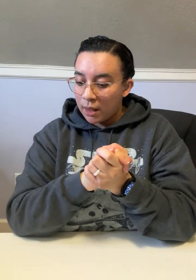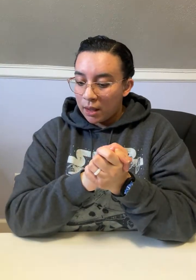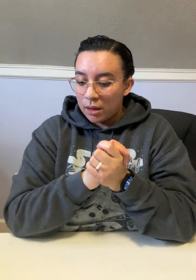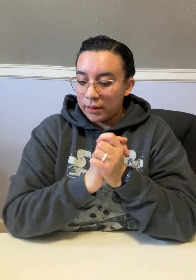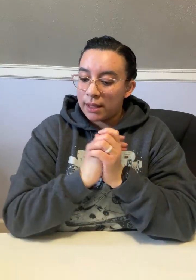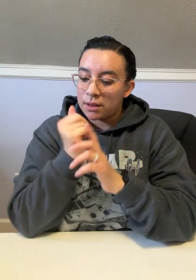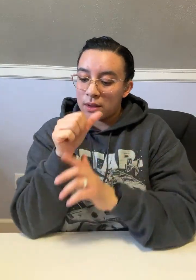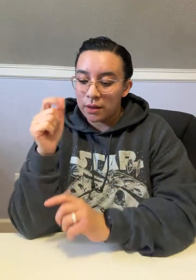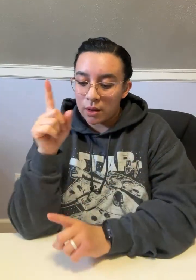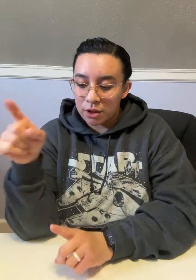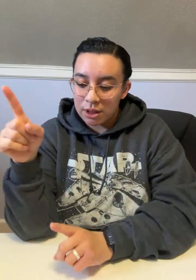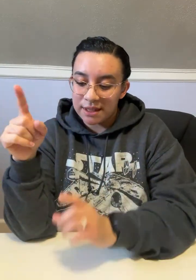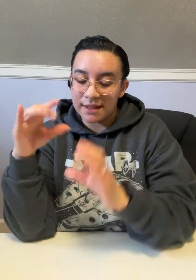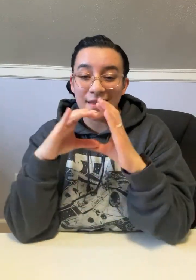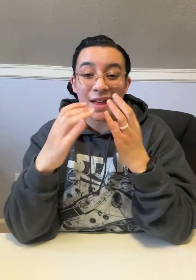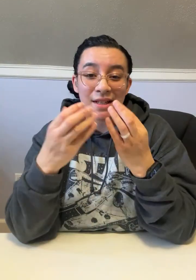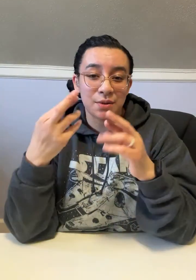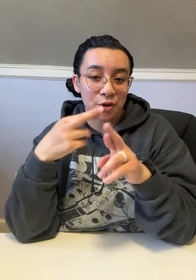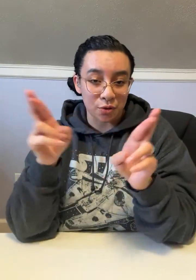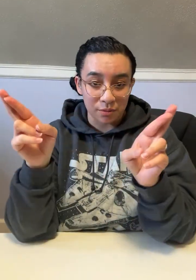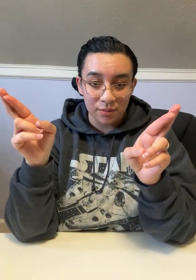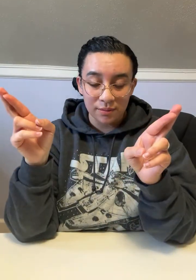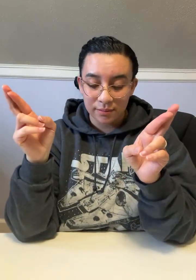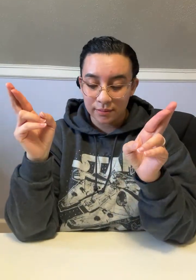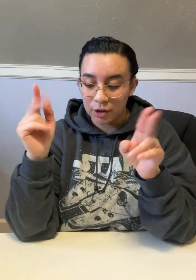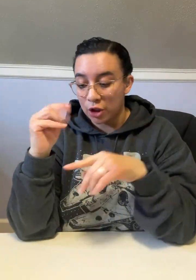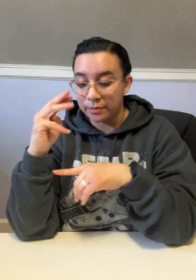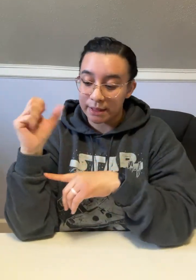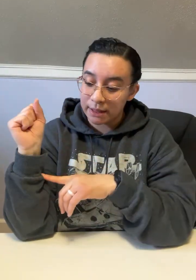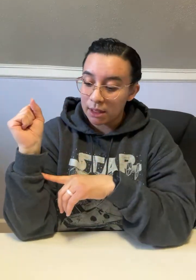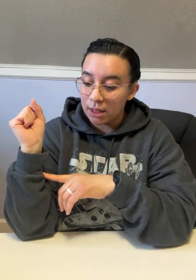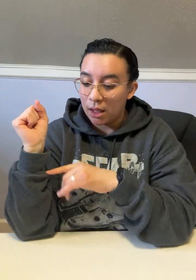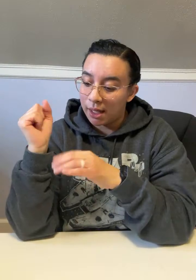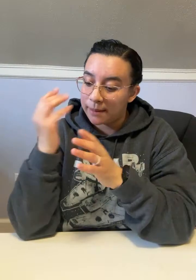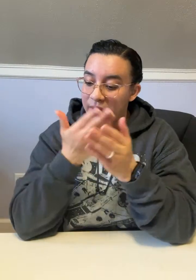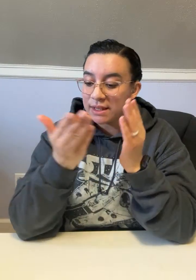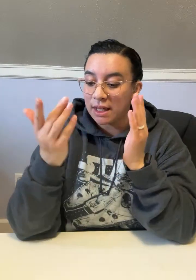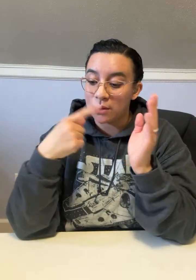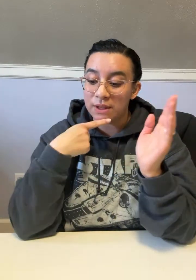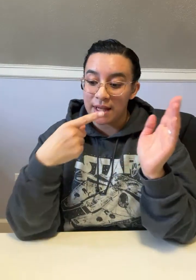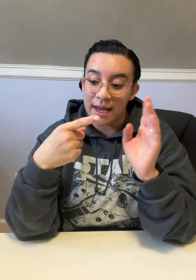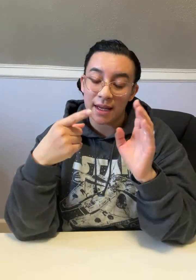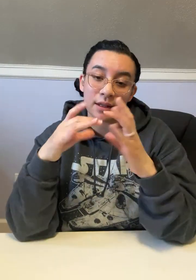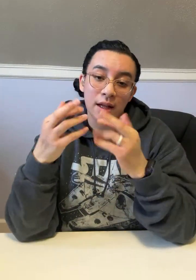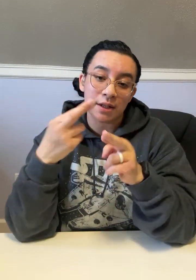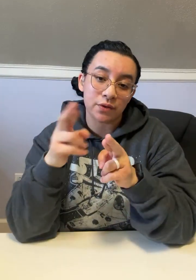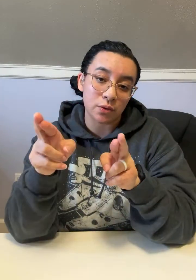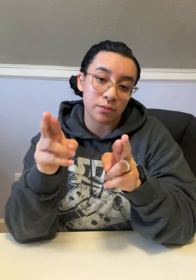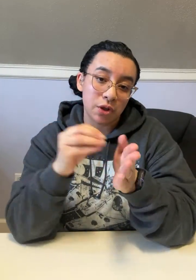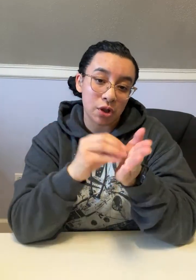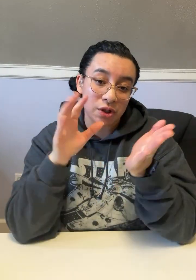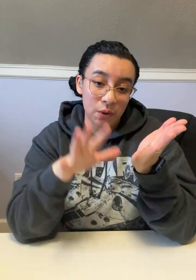All right, so another question is the classroom terms, things that you would say in the classroom to your